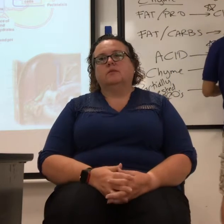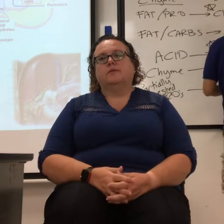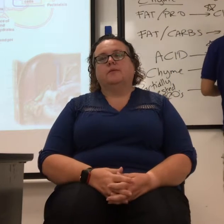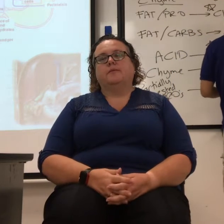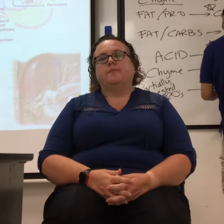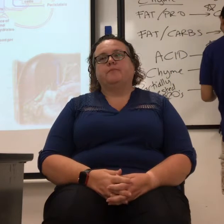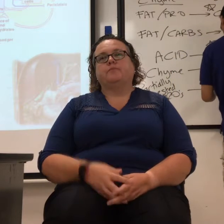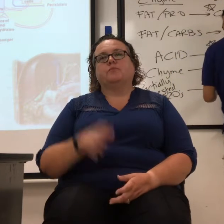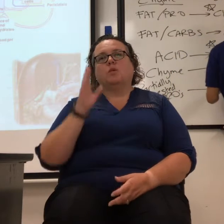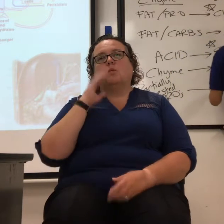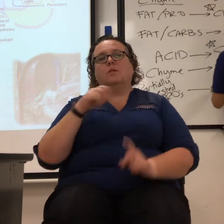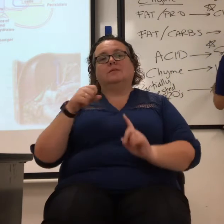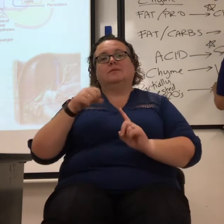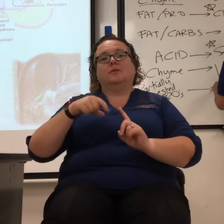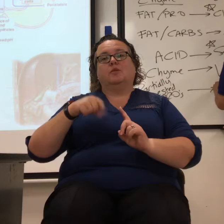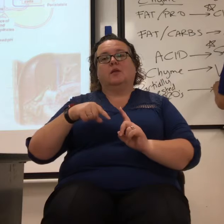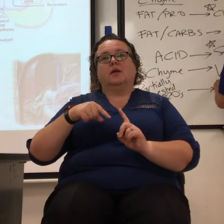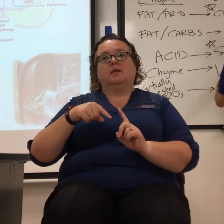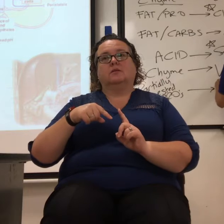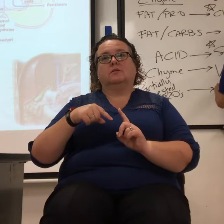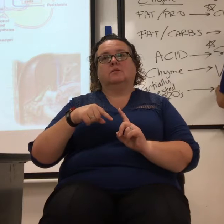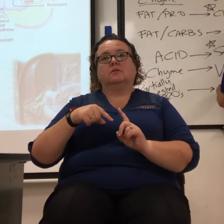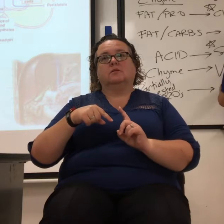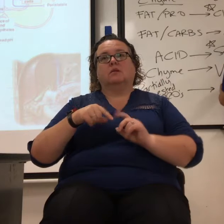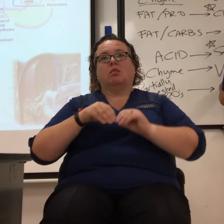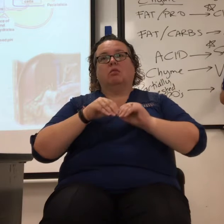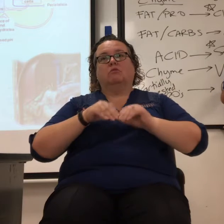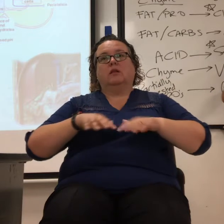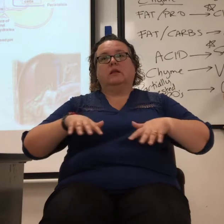That will stimulate the release of